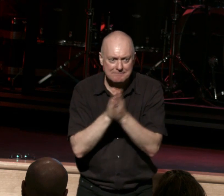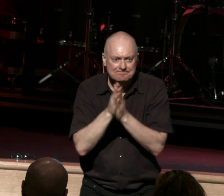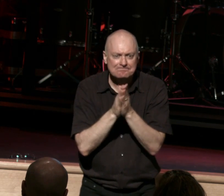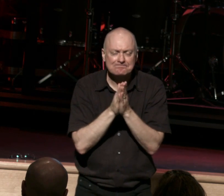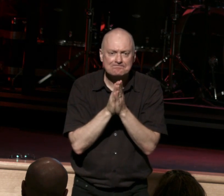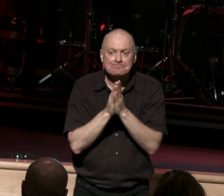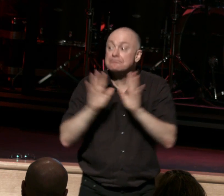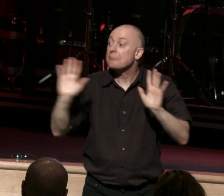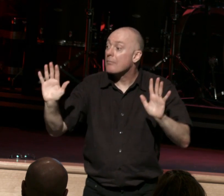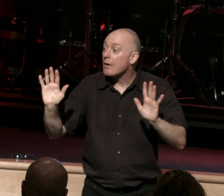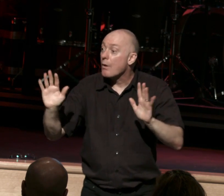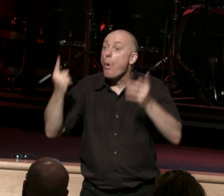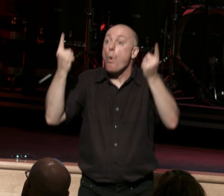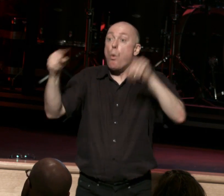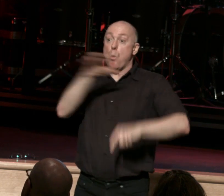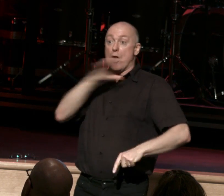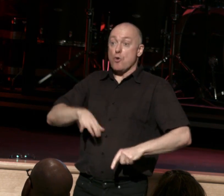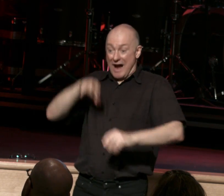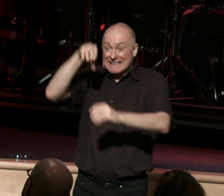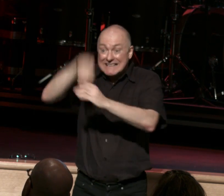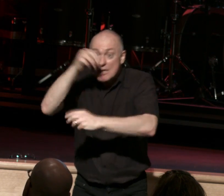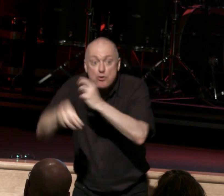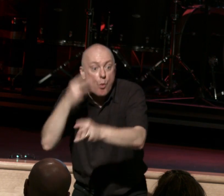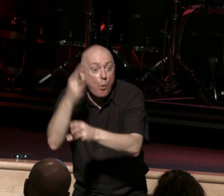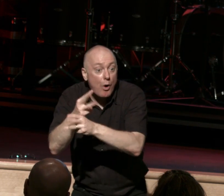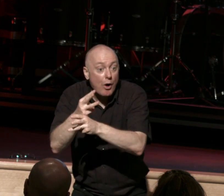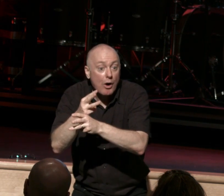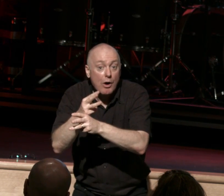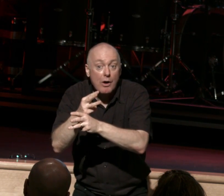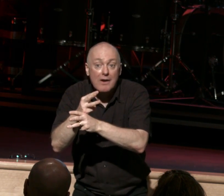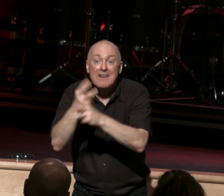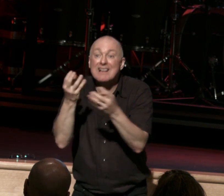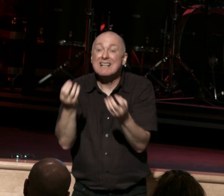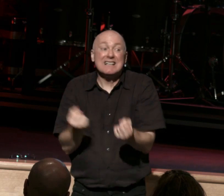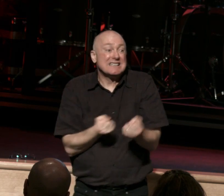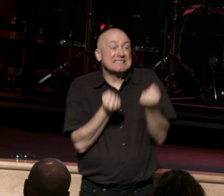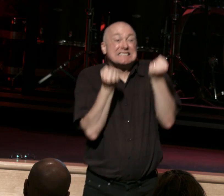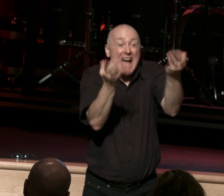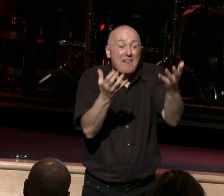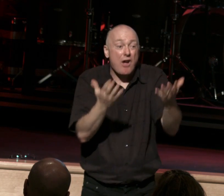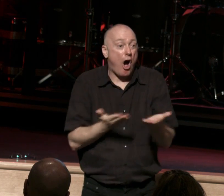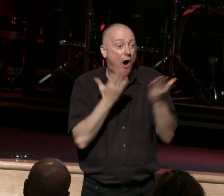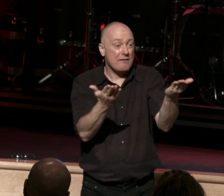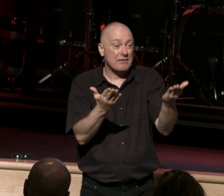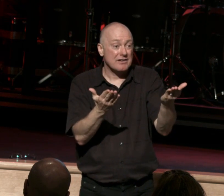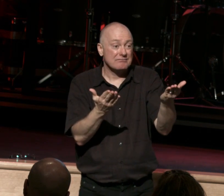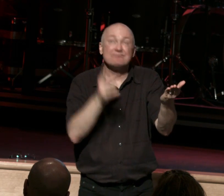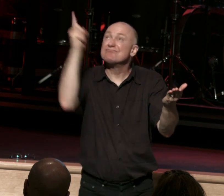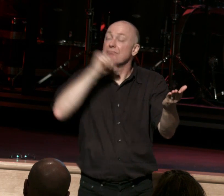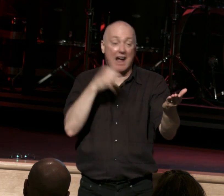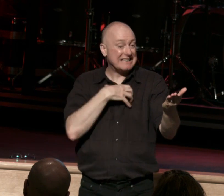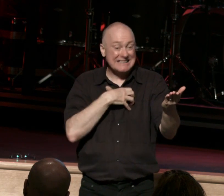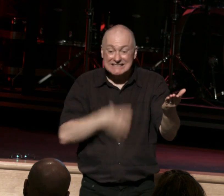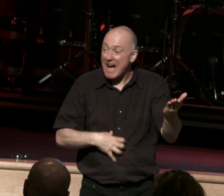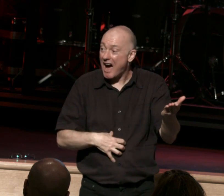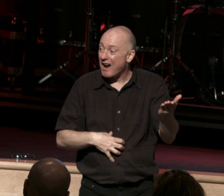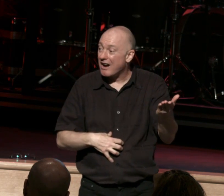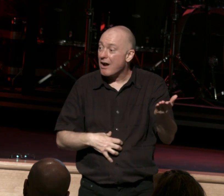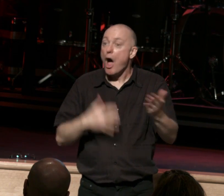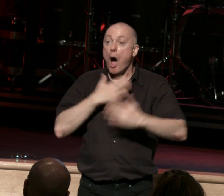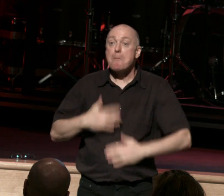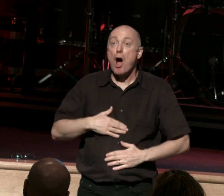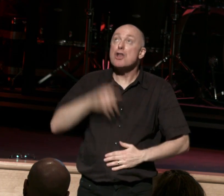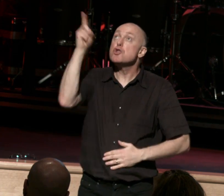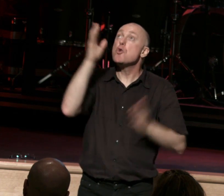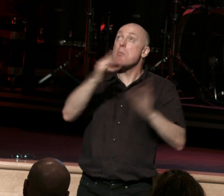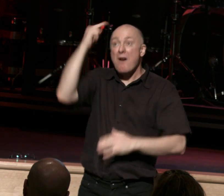argument builds. Consequently, when Christ came into the world, he said, sacrifice and offerings you have not desired, but a